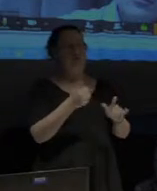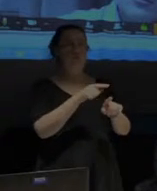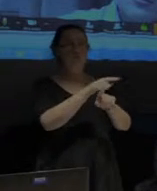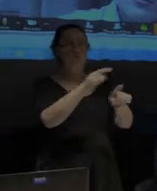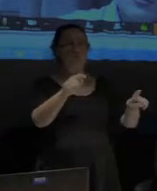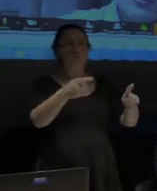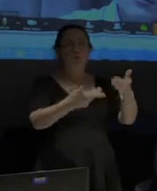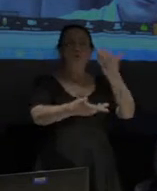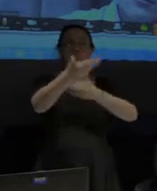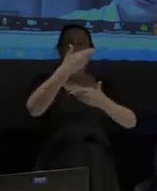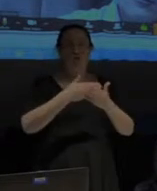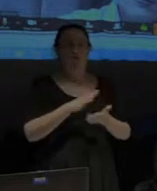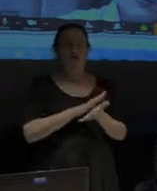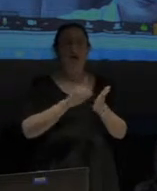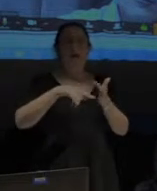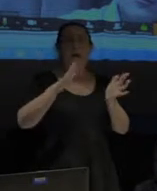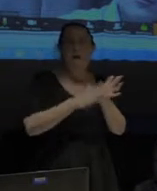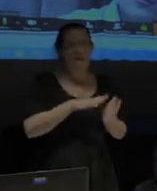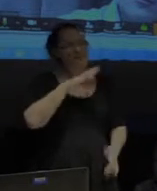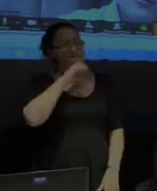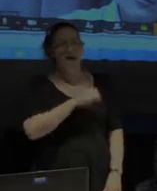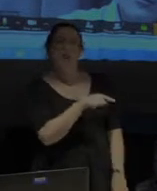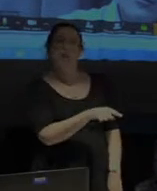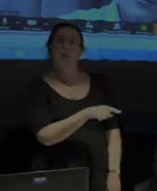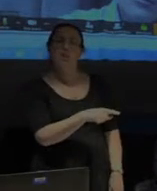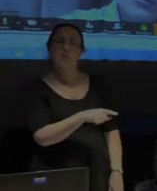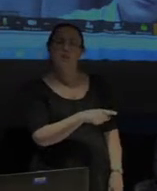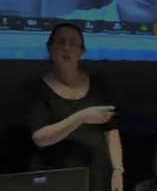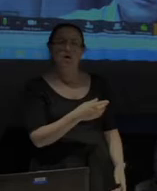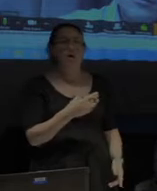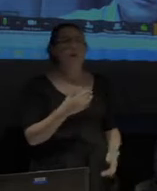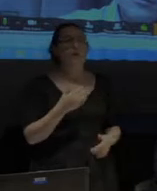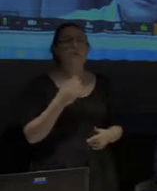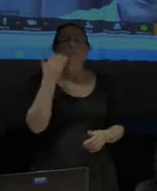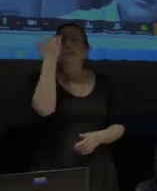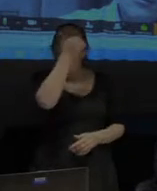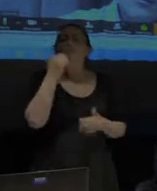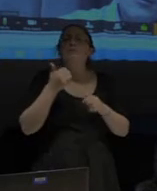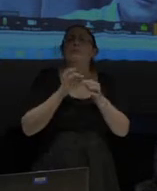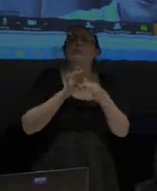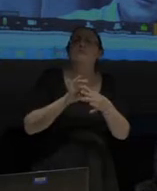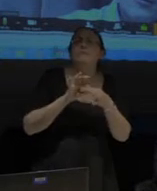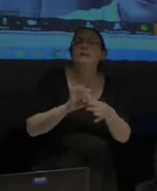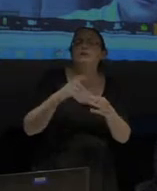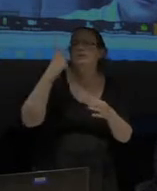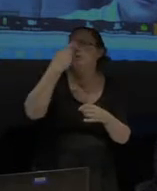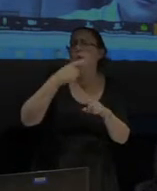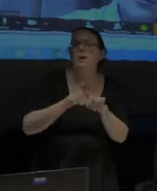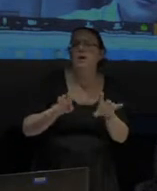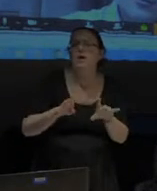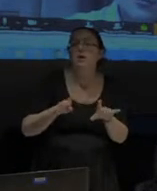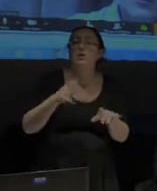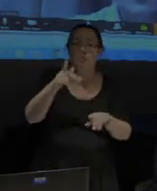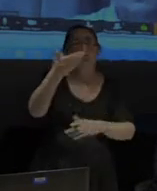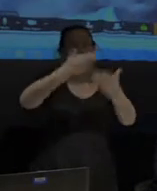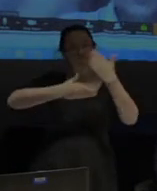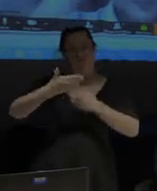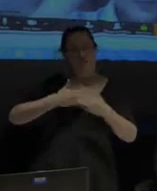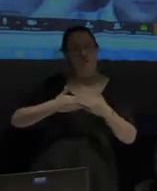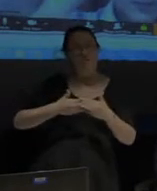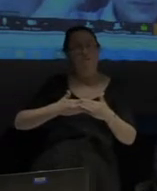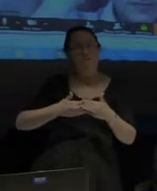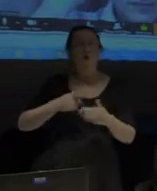to describe him, because it would be a him. If I said, what did the beauty therapist look like, you'd probably be able to describe her, because it would